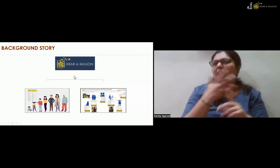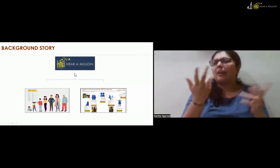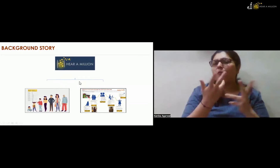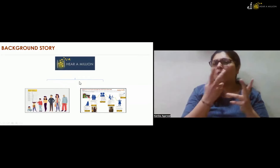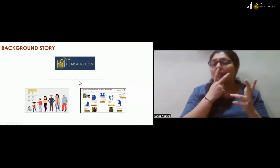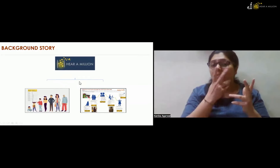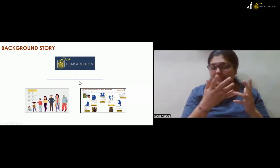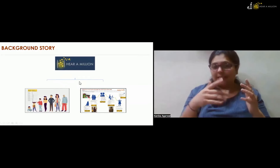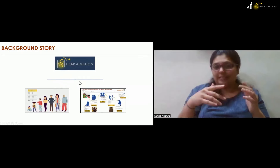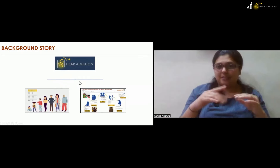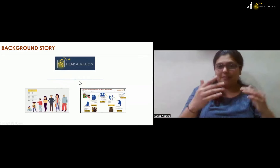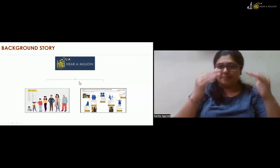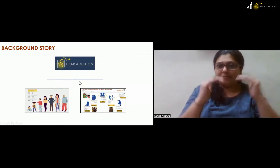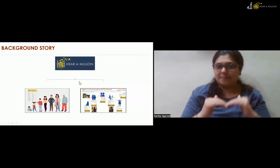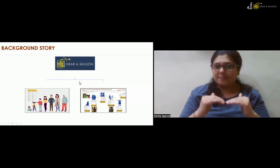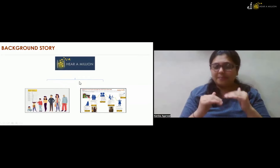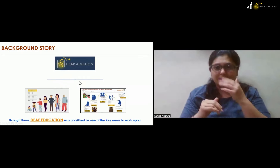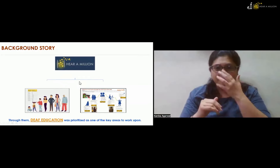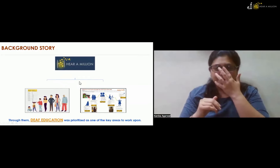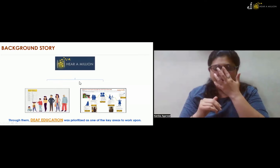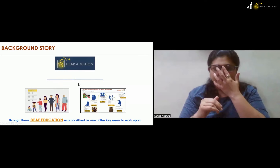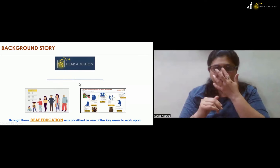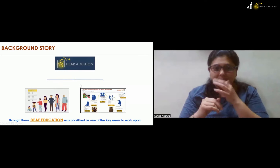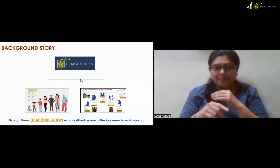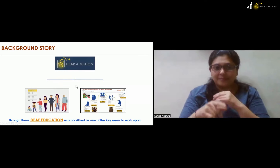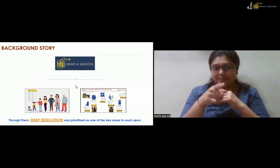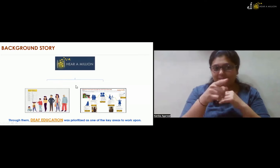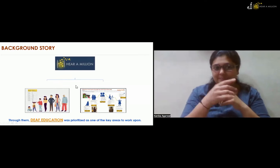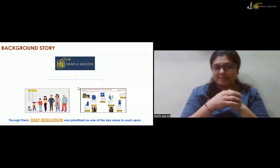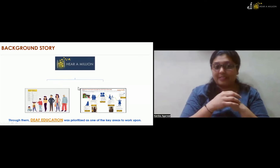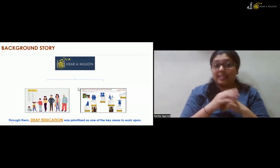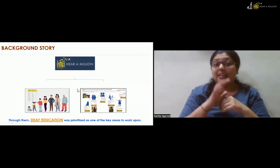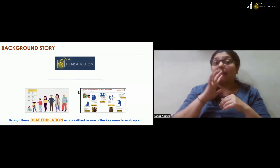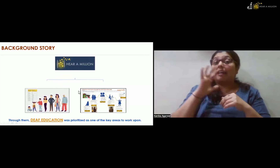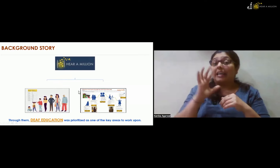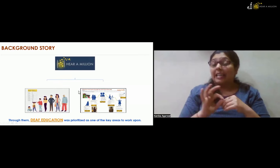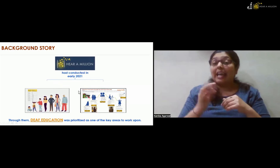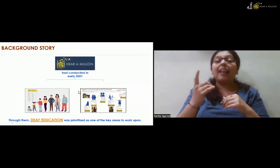See, so before I start, there's a background story.